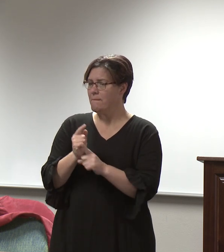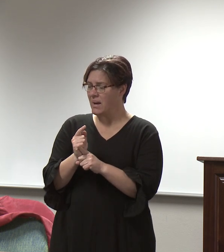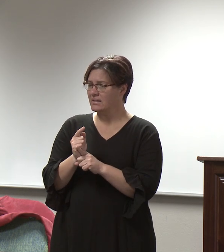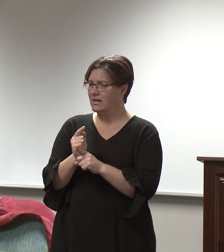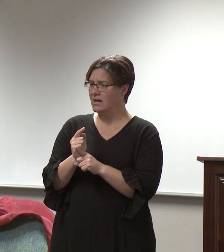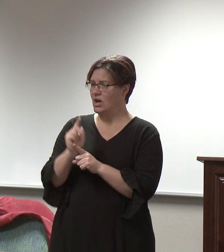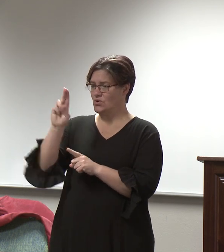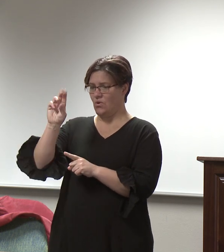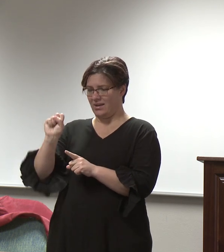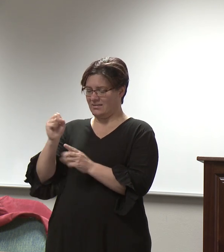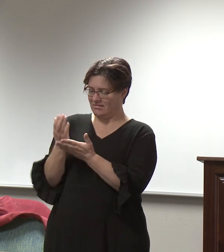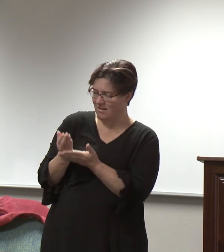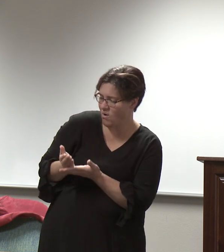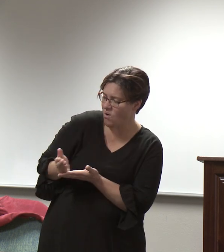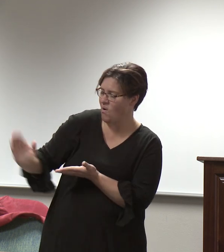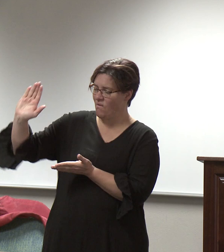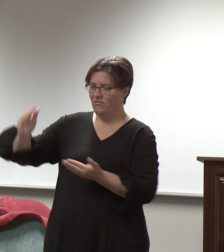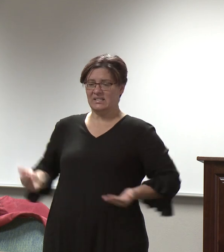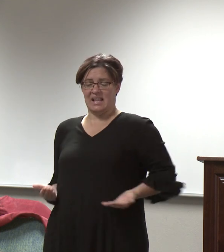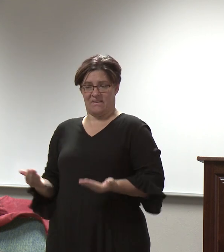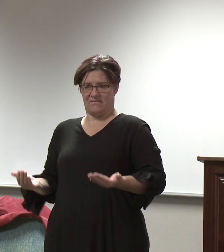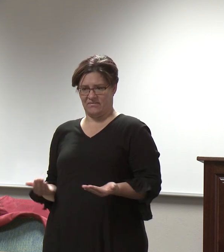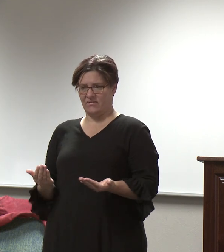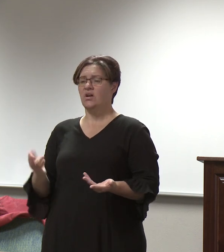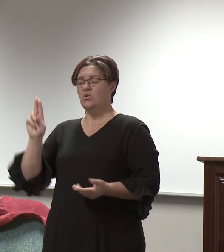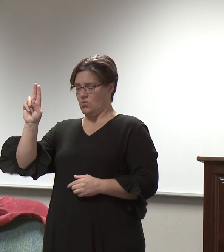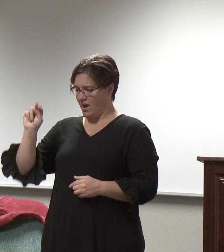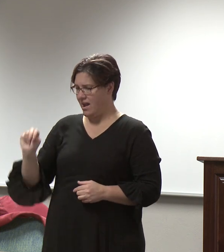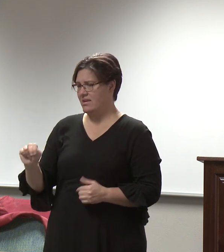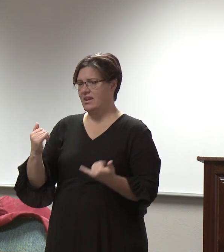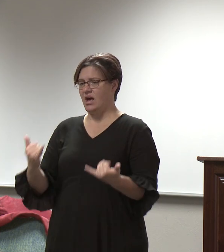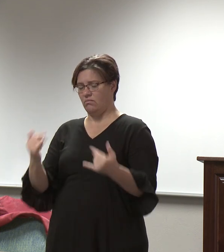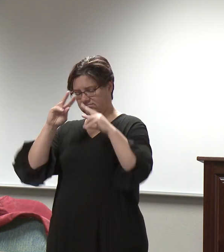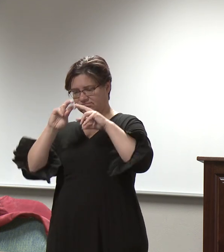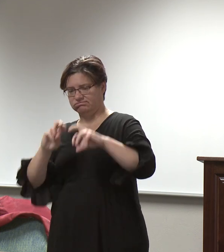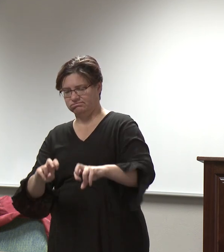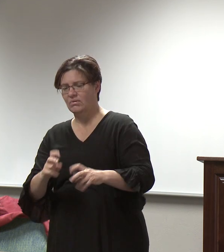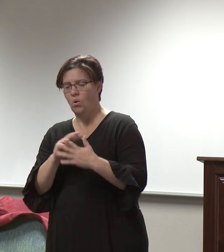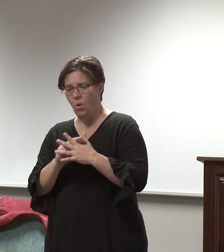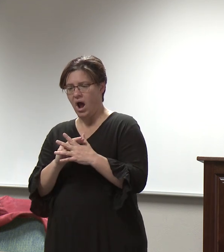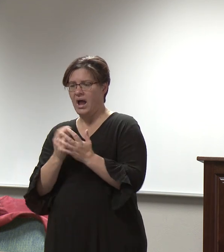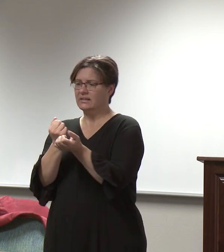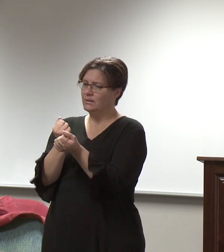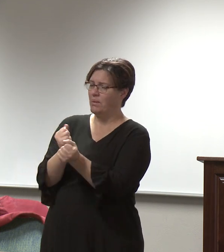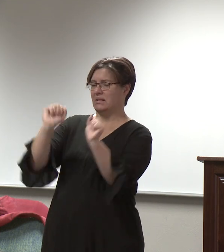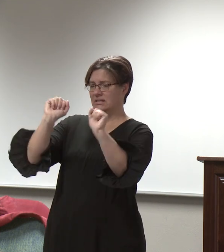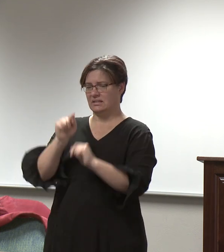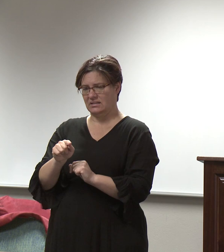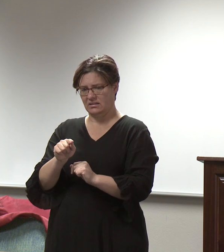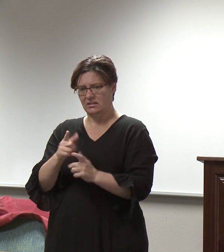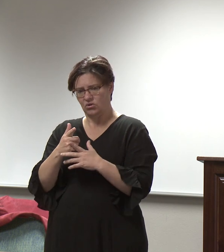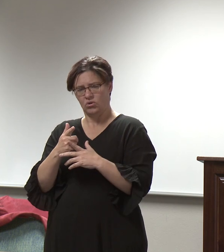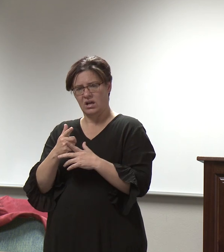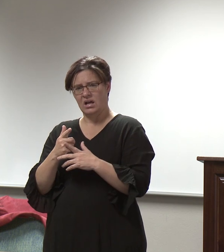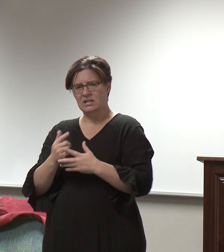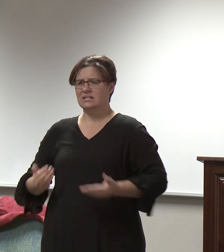abolished the slavery, it has the United Nations, because it's a diplomatic institution, has to say that it's not